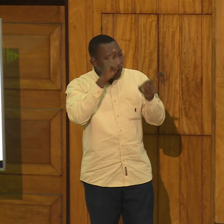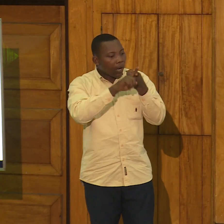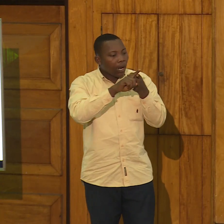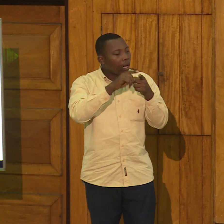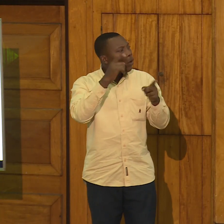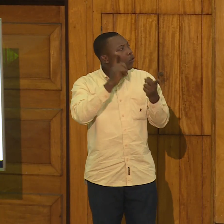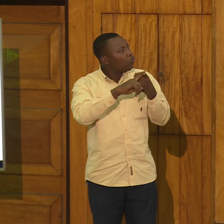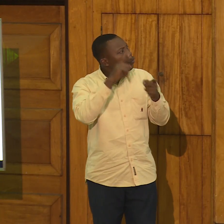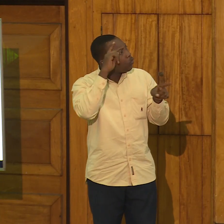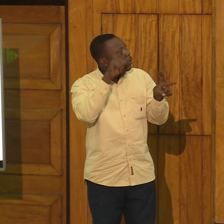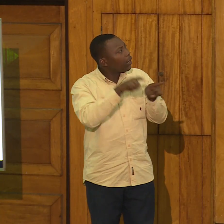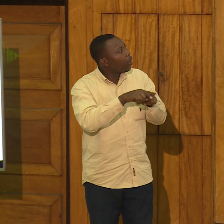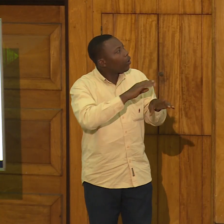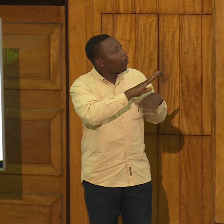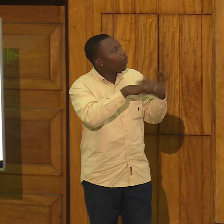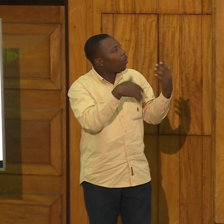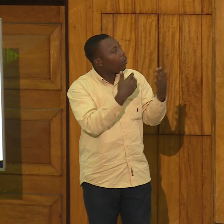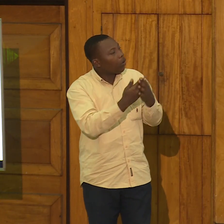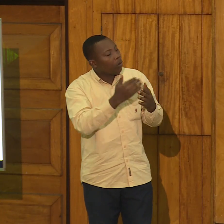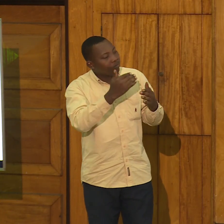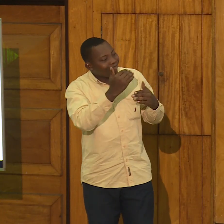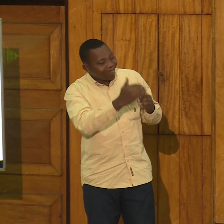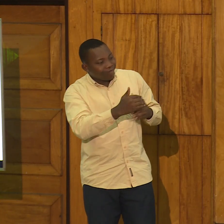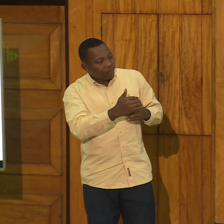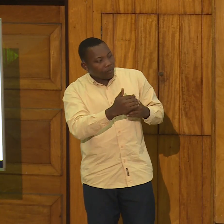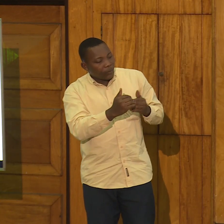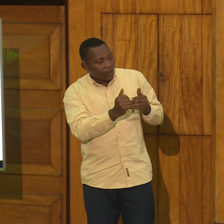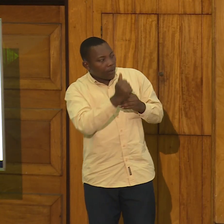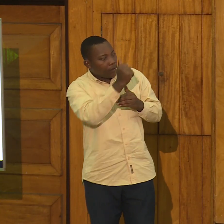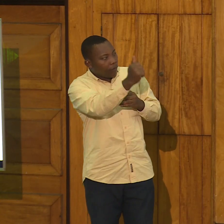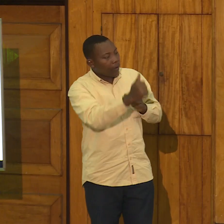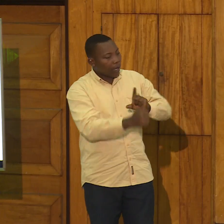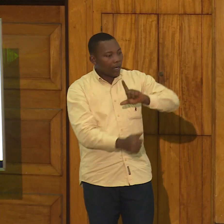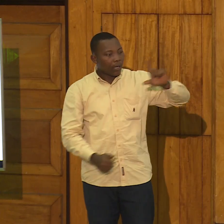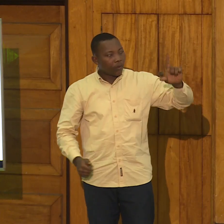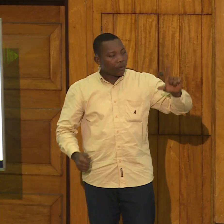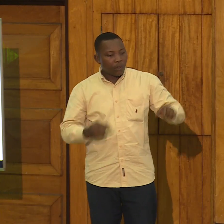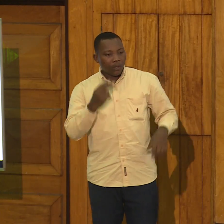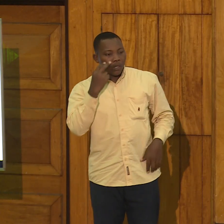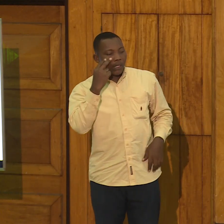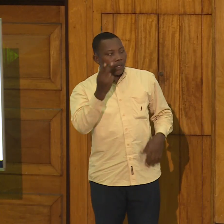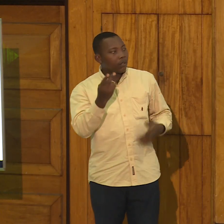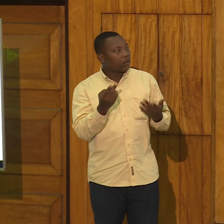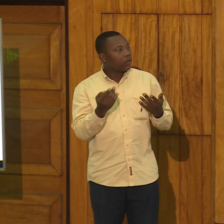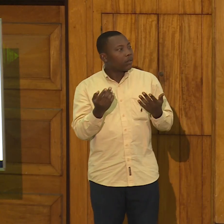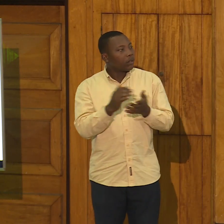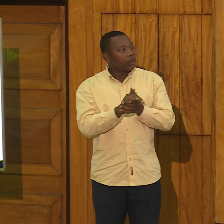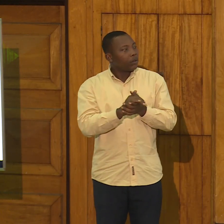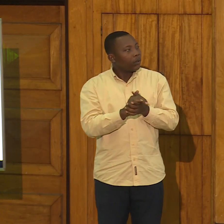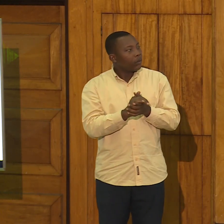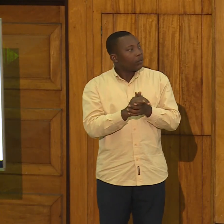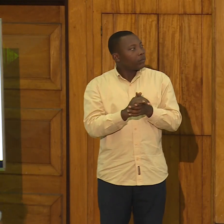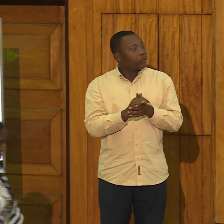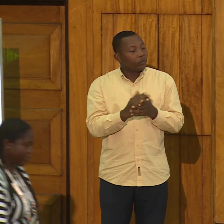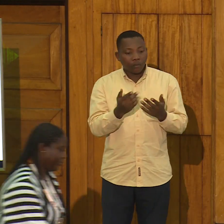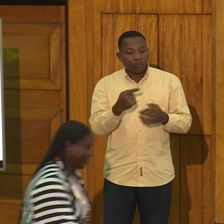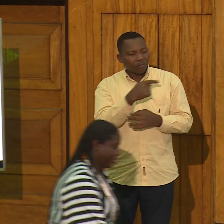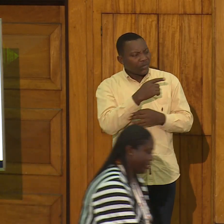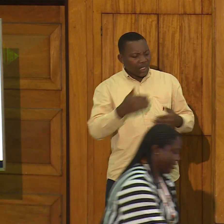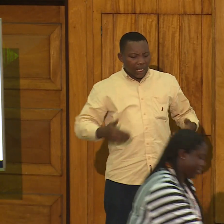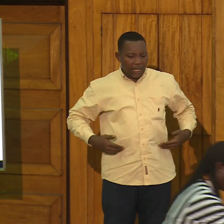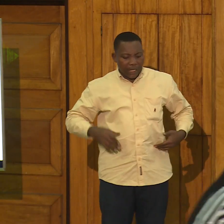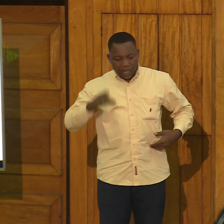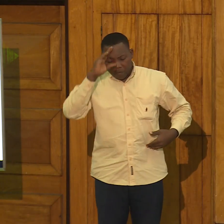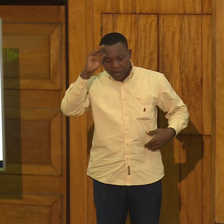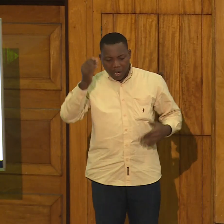from Zimbabwe, on the far left there, the player there is a left back for Caps United. And this young man has gone through the